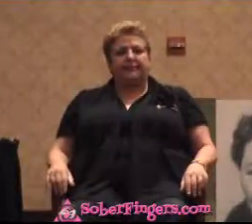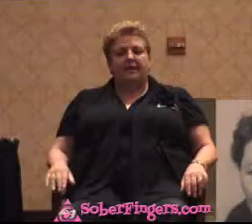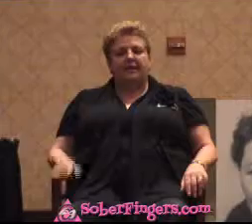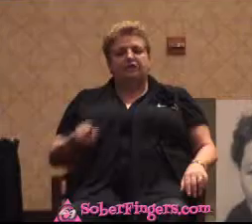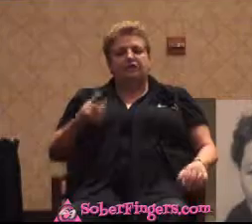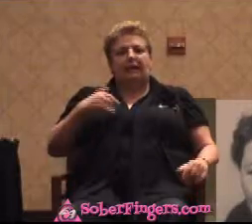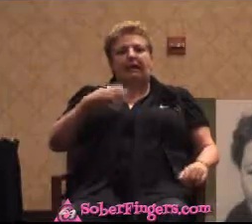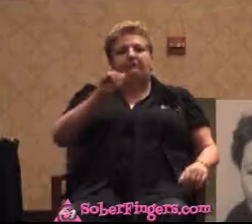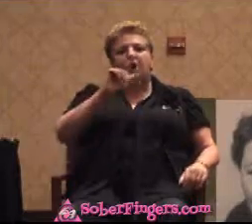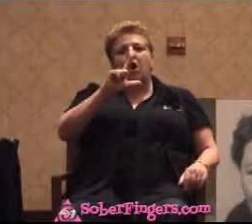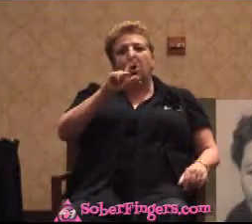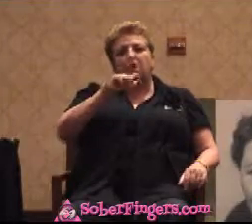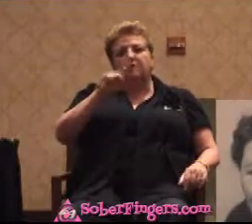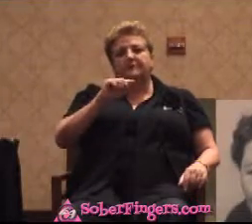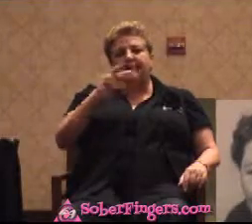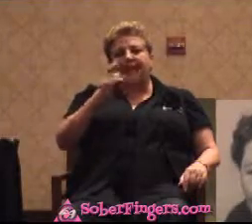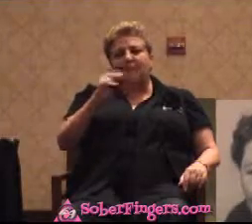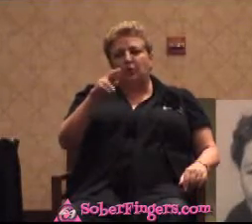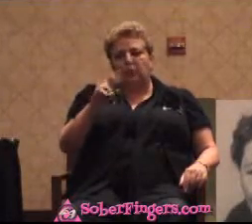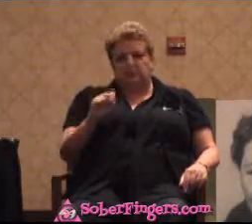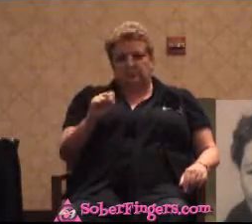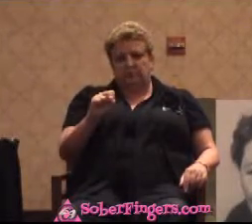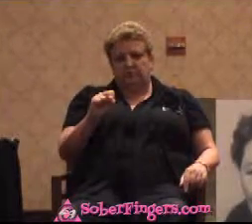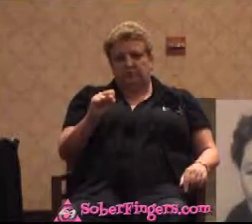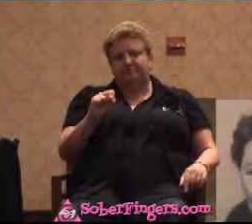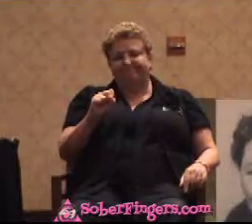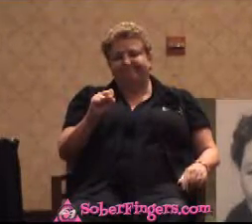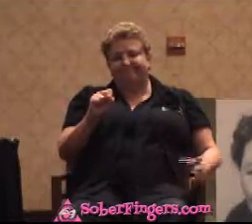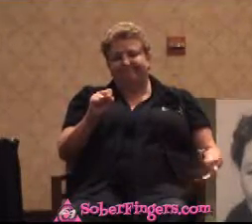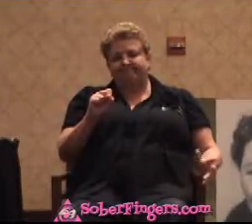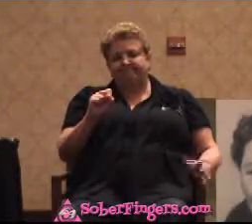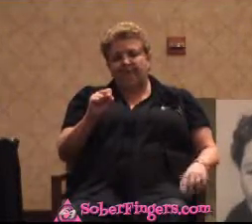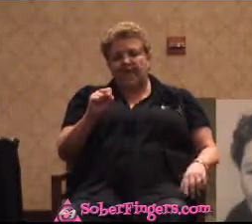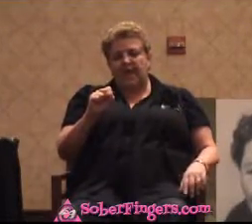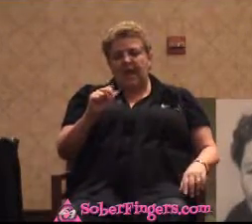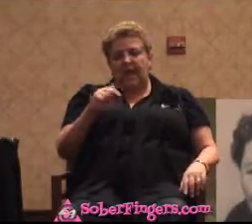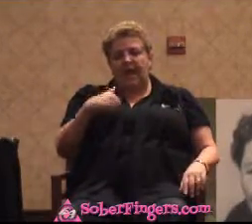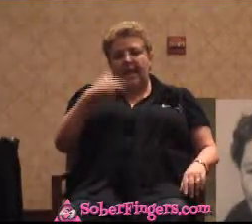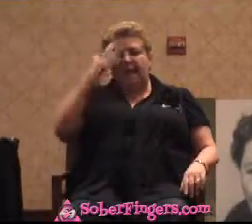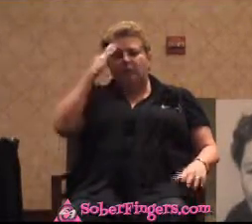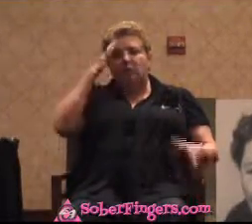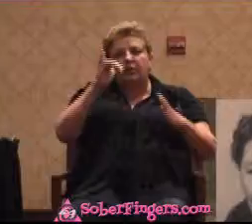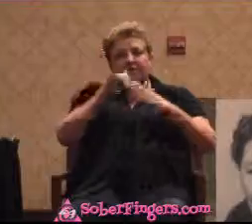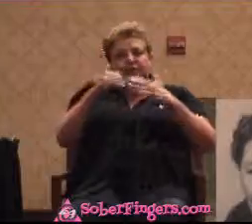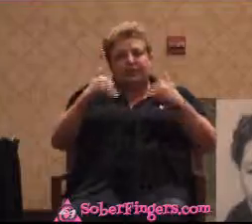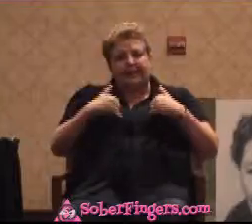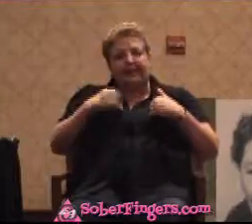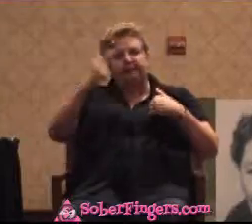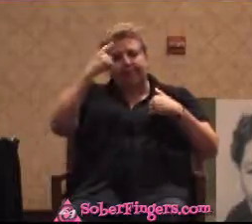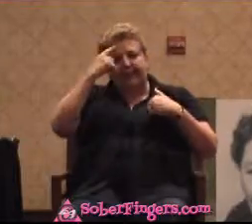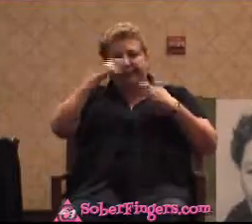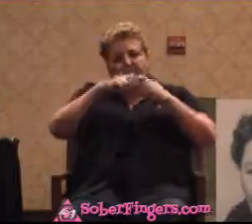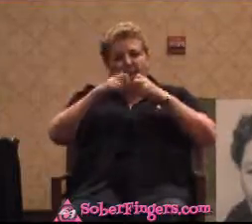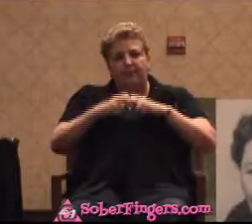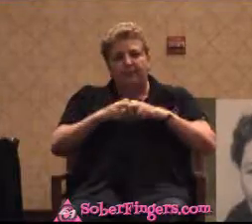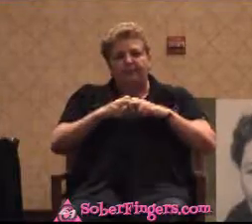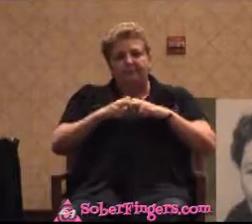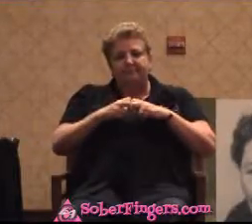in. And I knew that she had this mental illness thing, this dementia going on